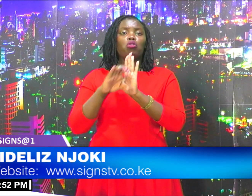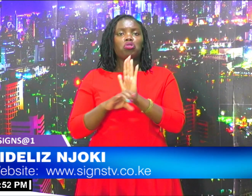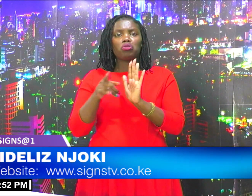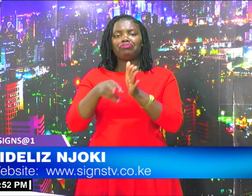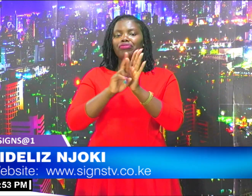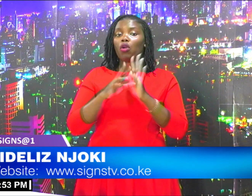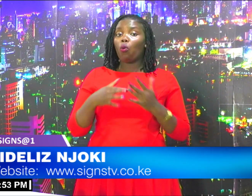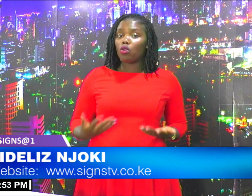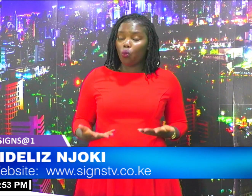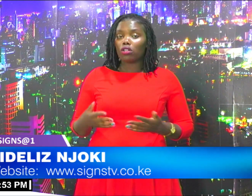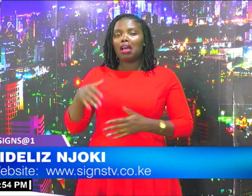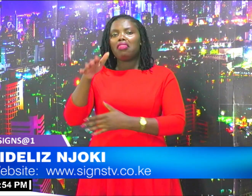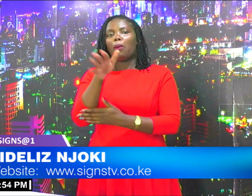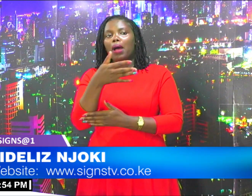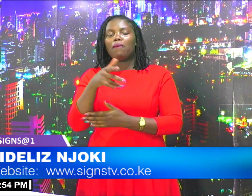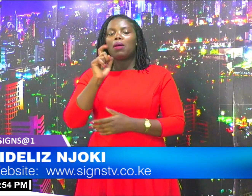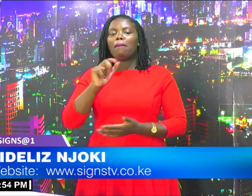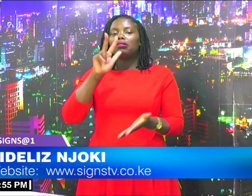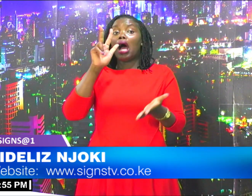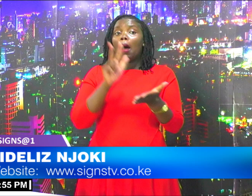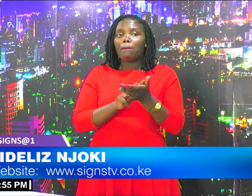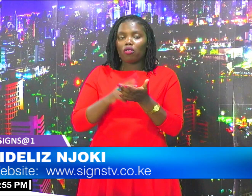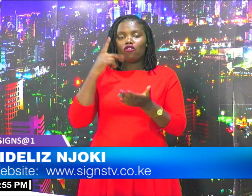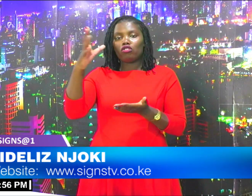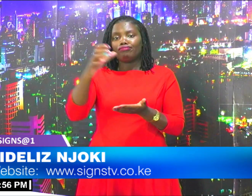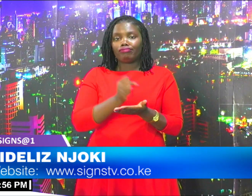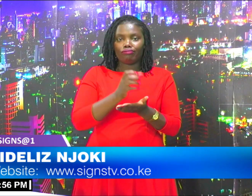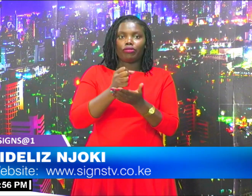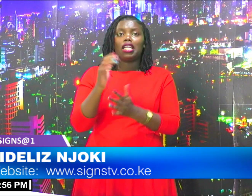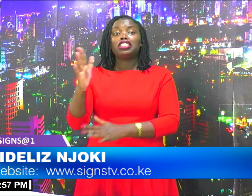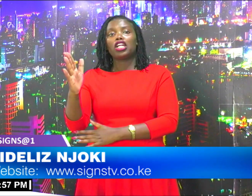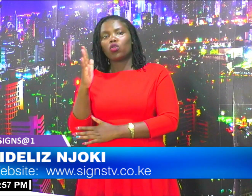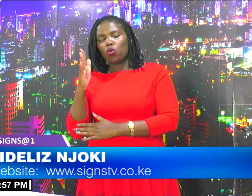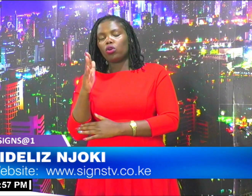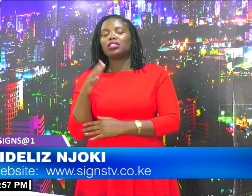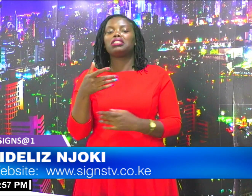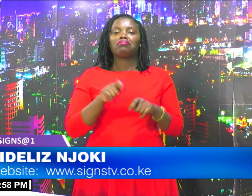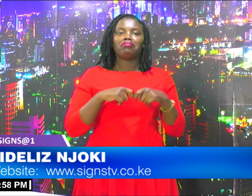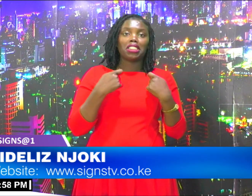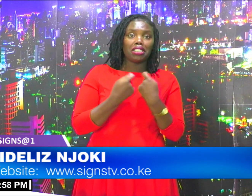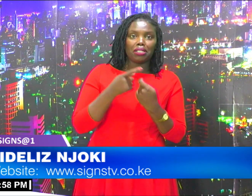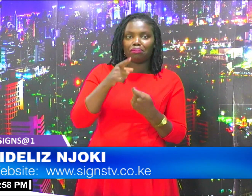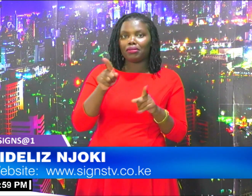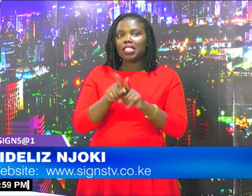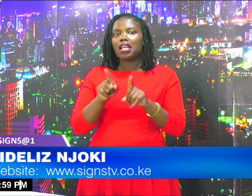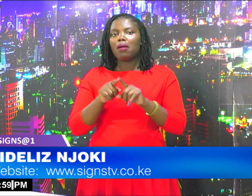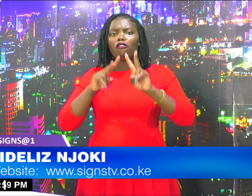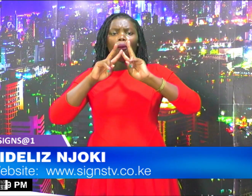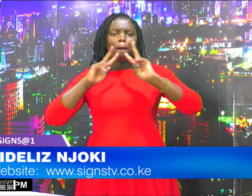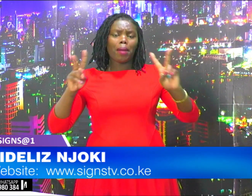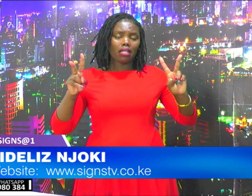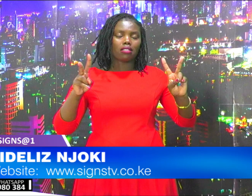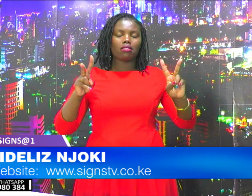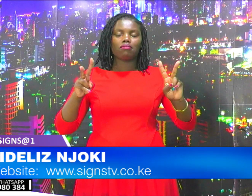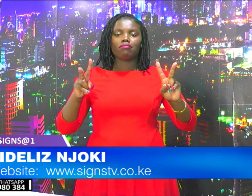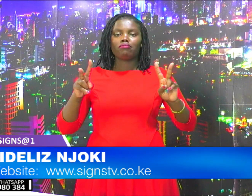of the Constitution in the deployment of police to Haiti. The Kenya Constitution requires that